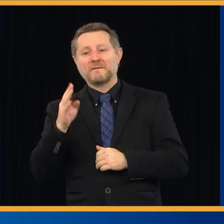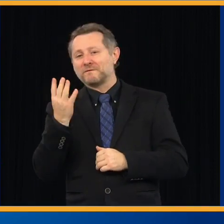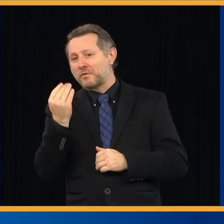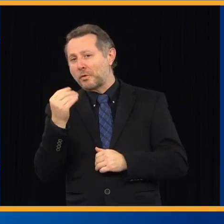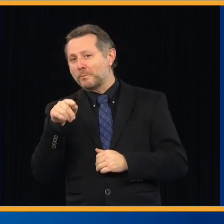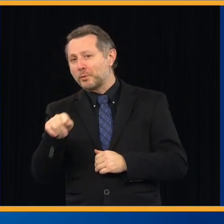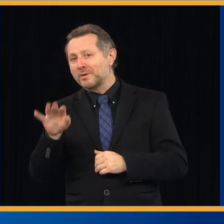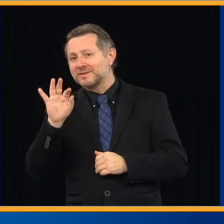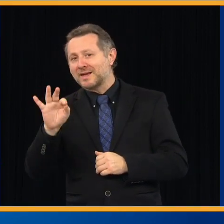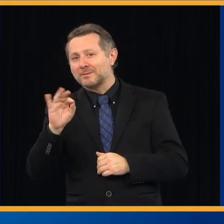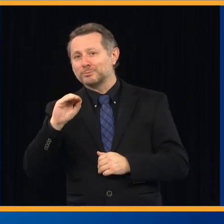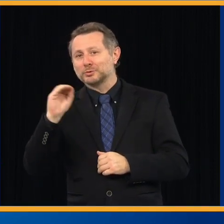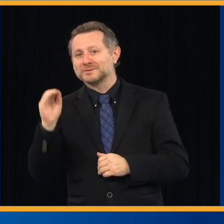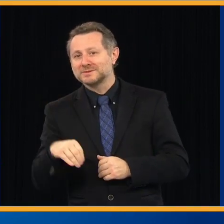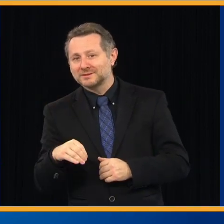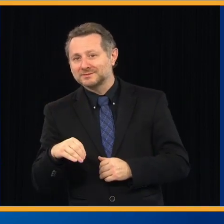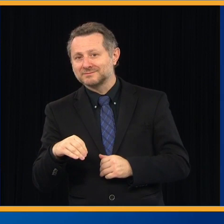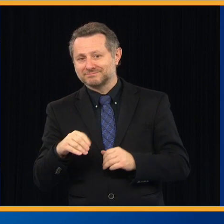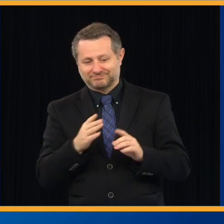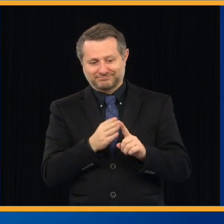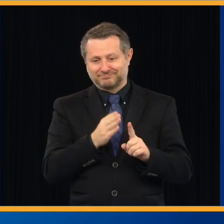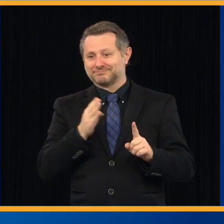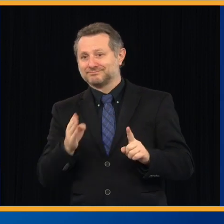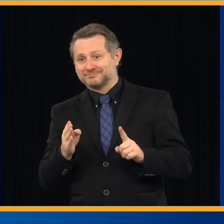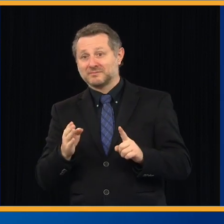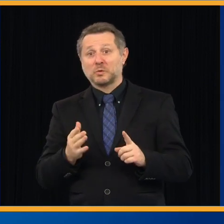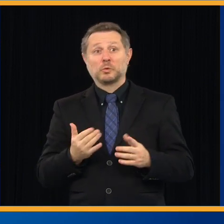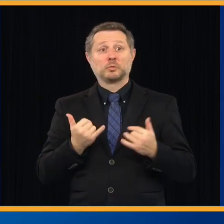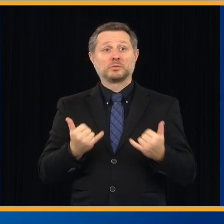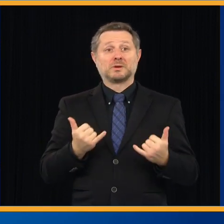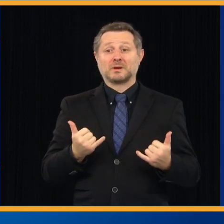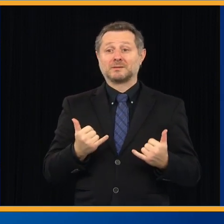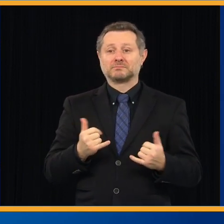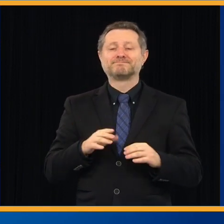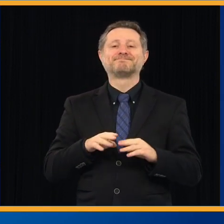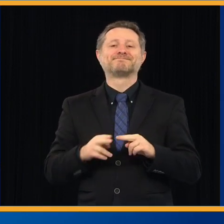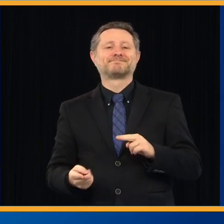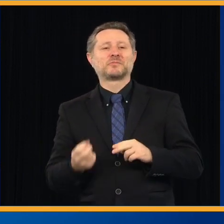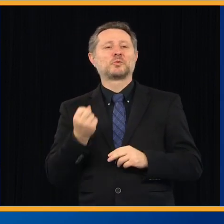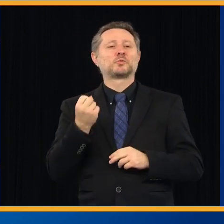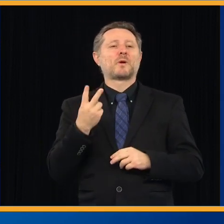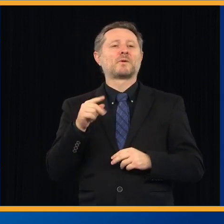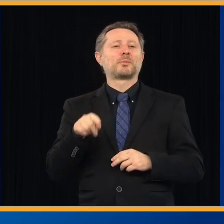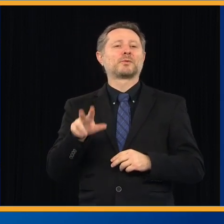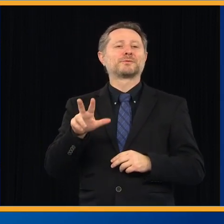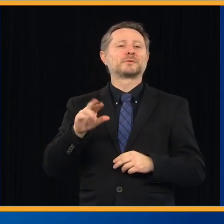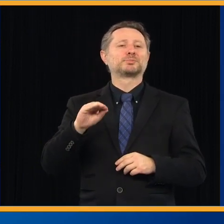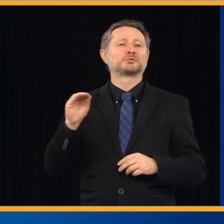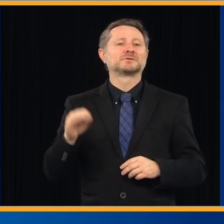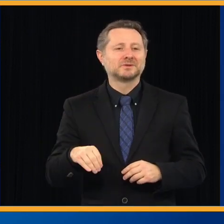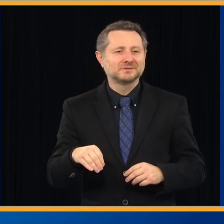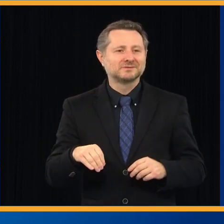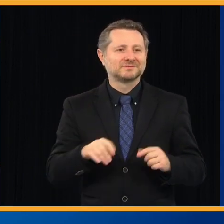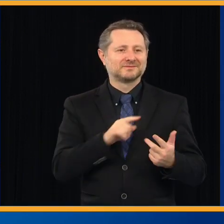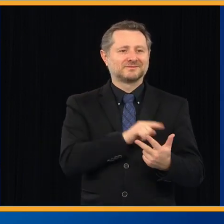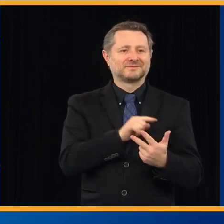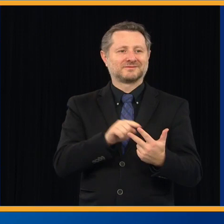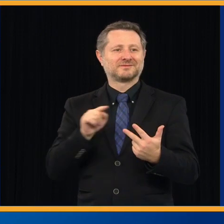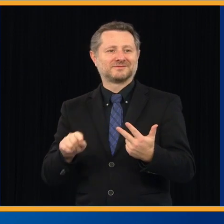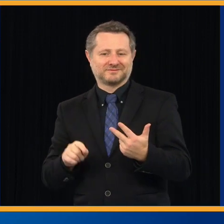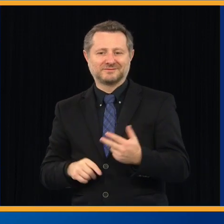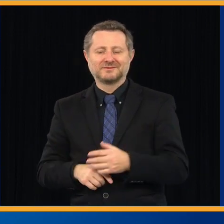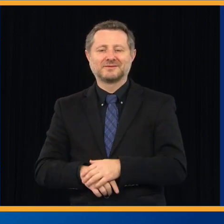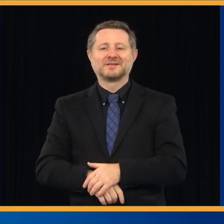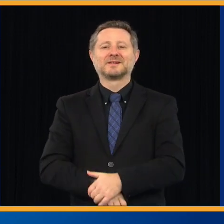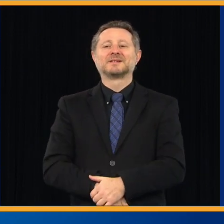14.9, and today it is down to 12.3. Now, statisticians